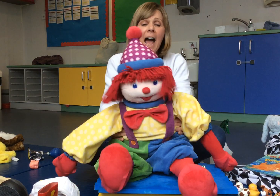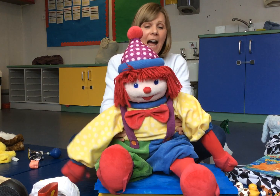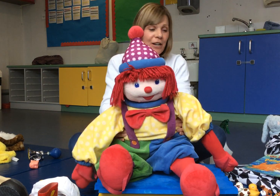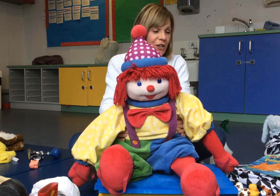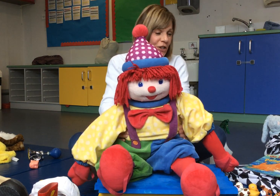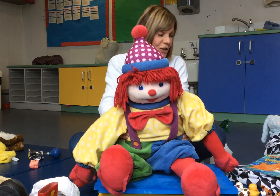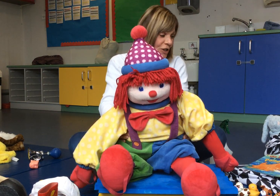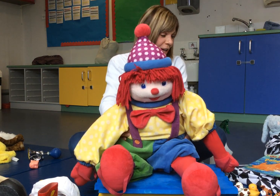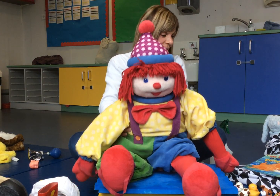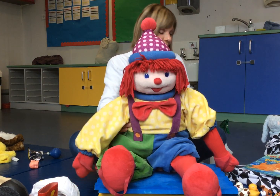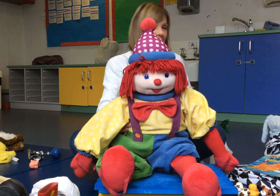splash!